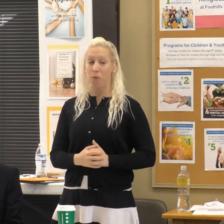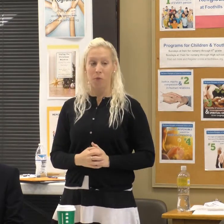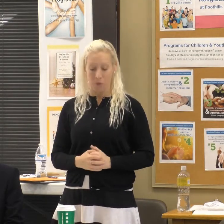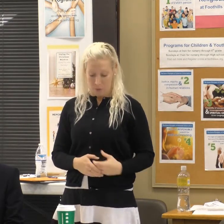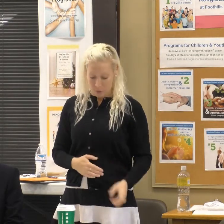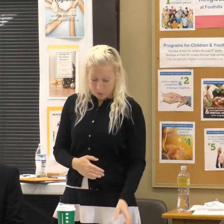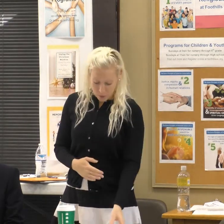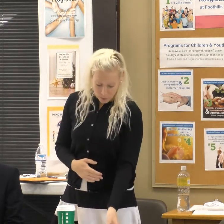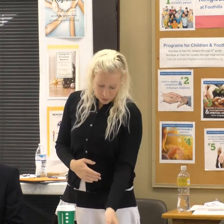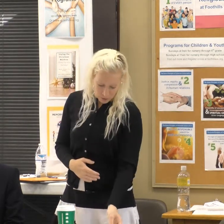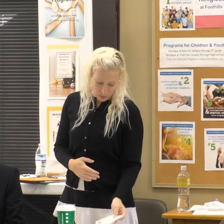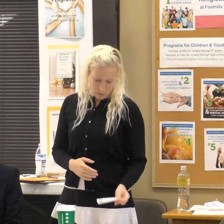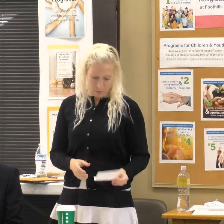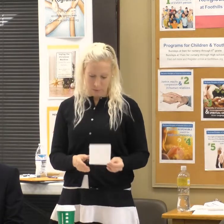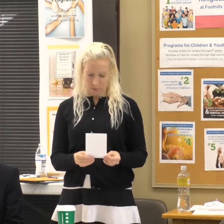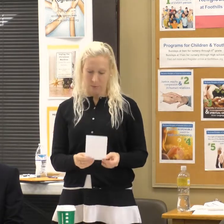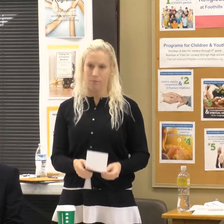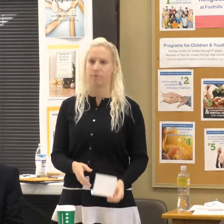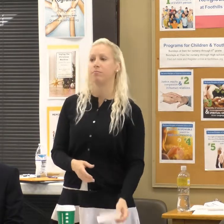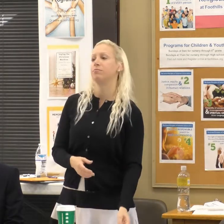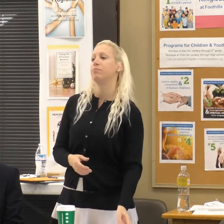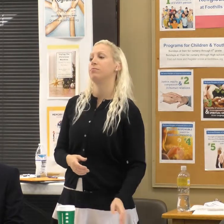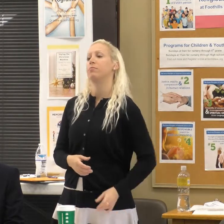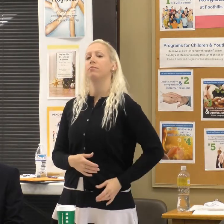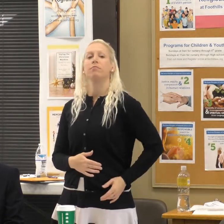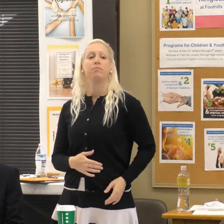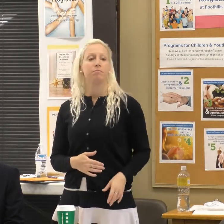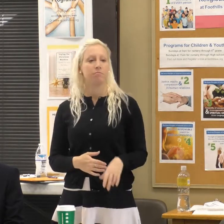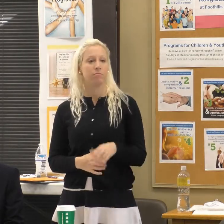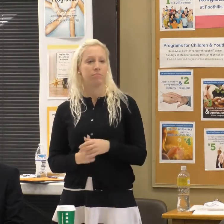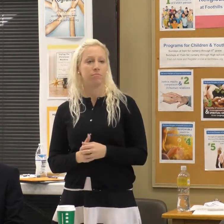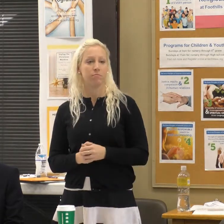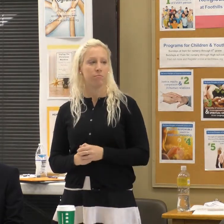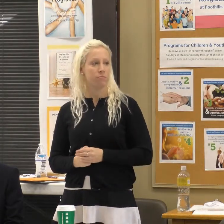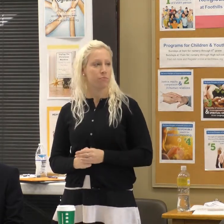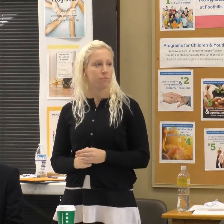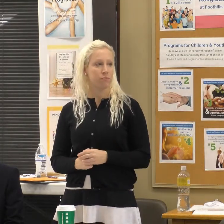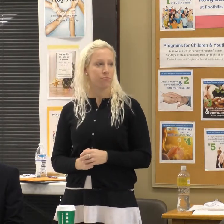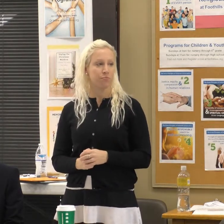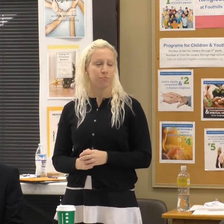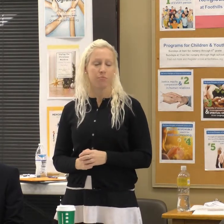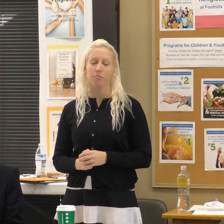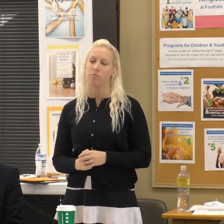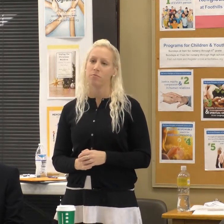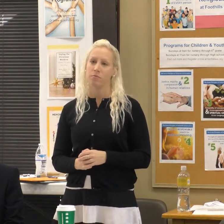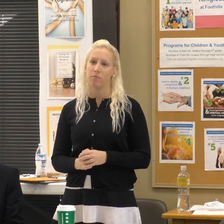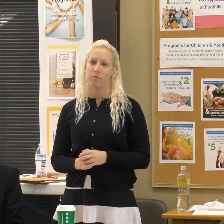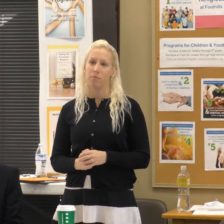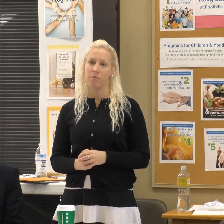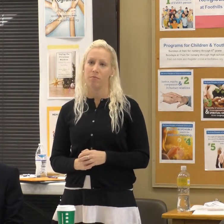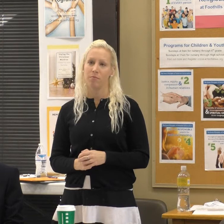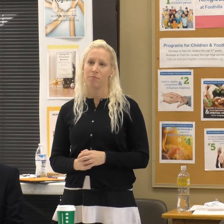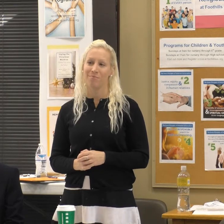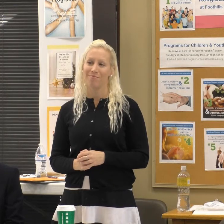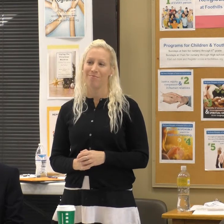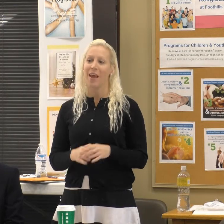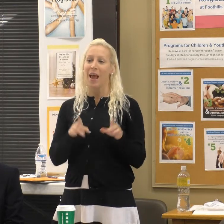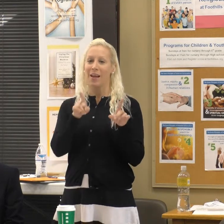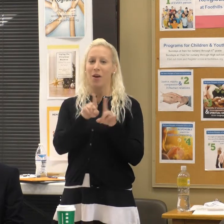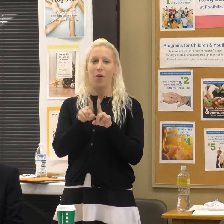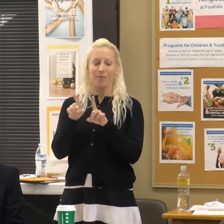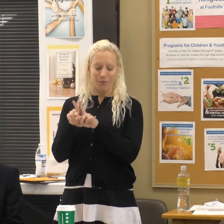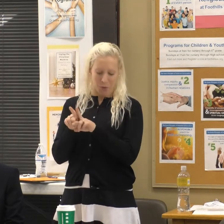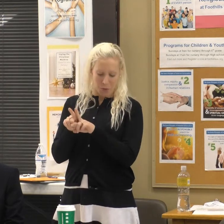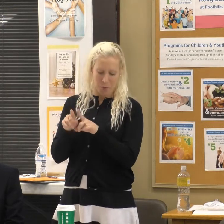feedback. You know, when you provide them with an interpreter, feel free to ask them, was that interpreter adequate for you? Did that work well for you?